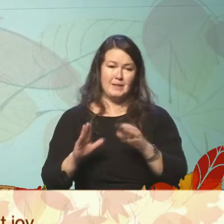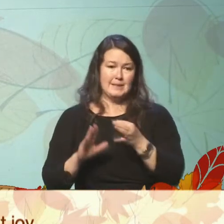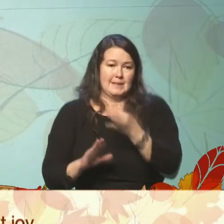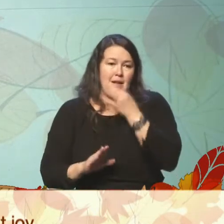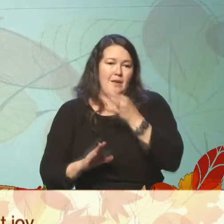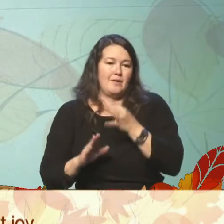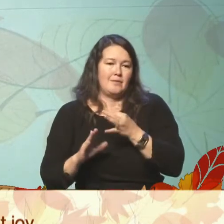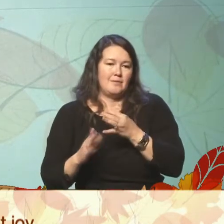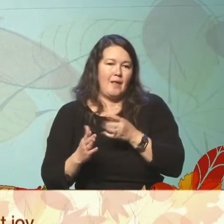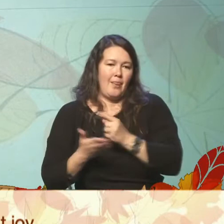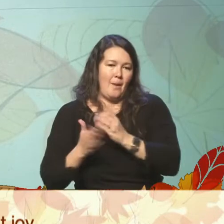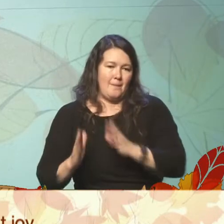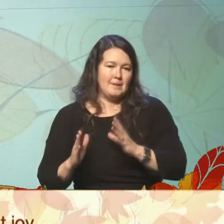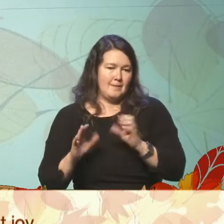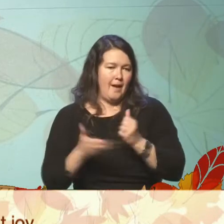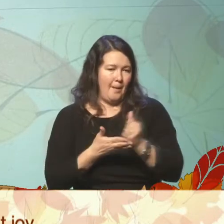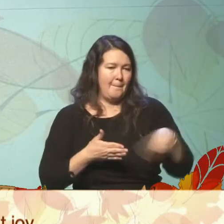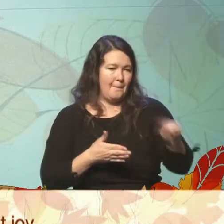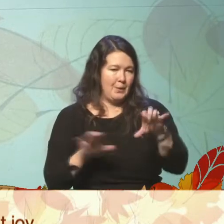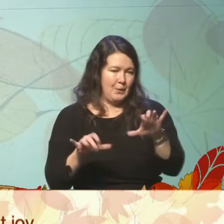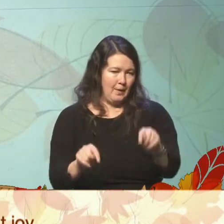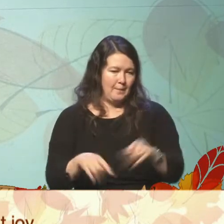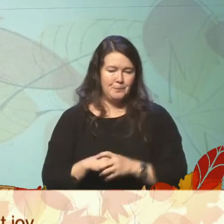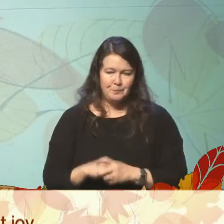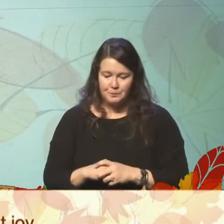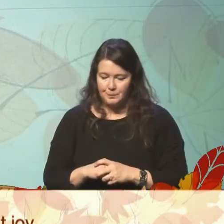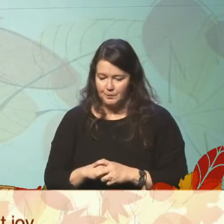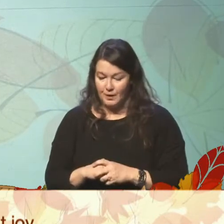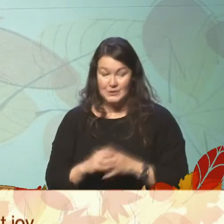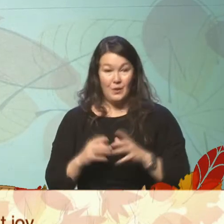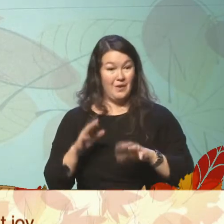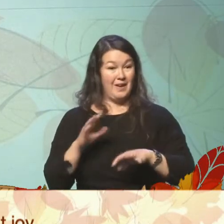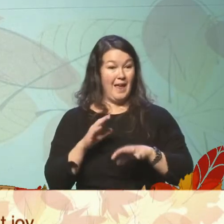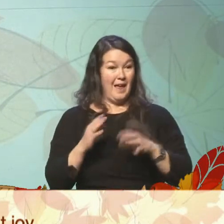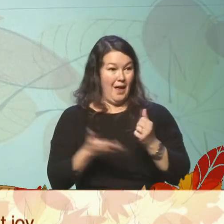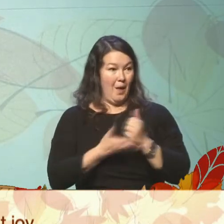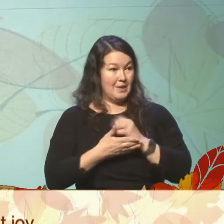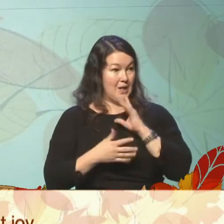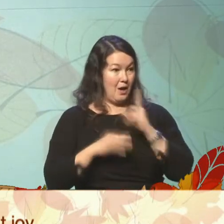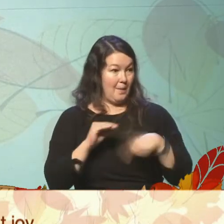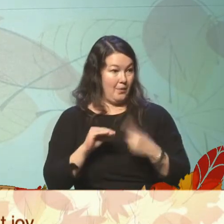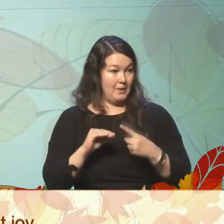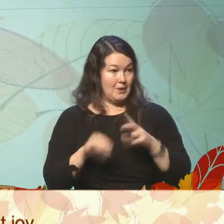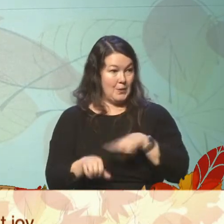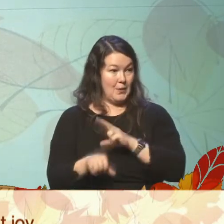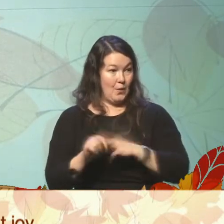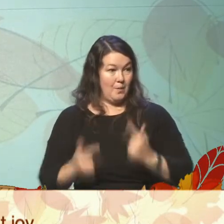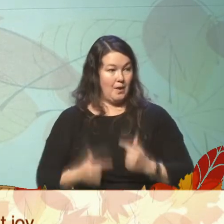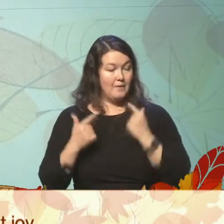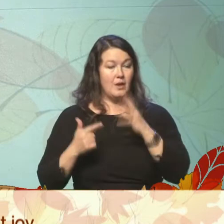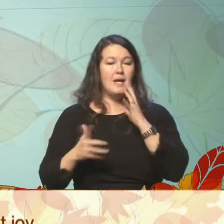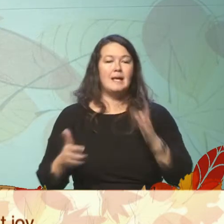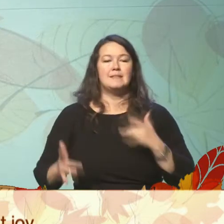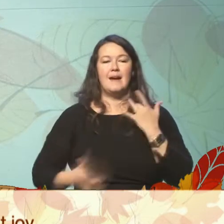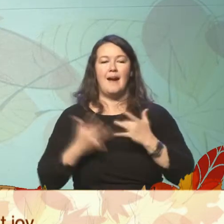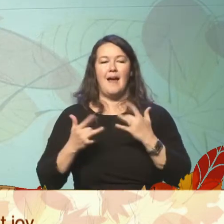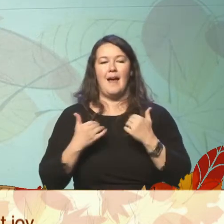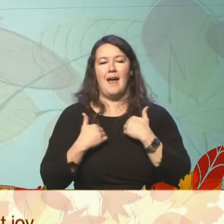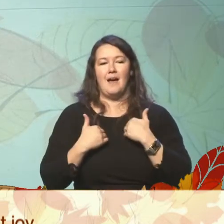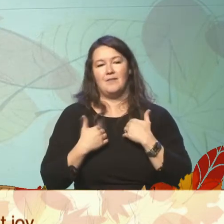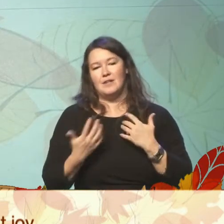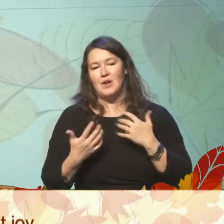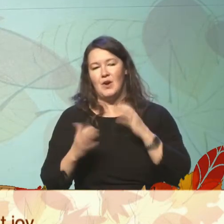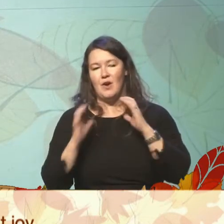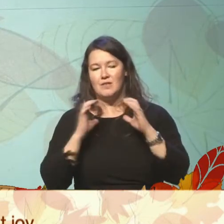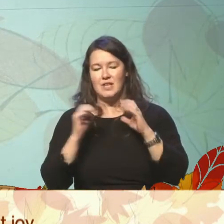us kind of talk about and see this in our everyday normal lives, I'm excited to yet again have another conversation with one of our brand new